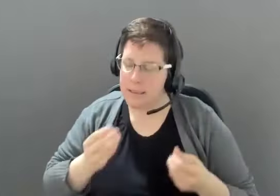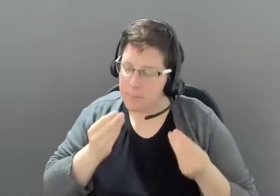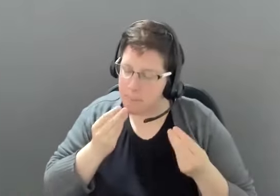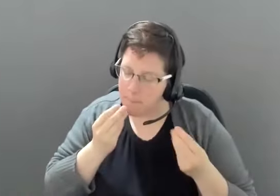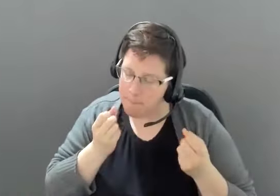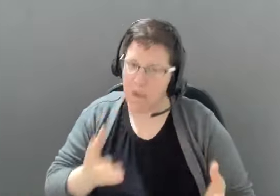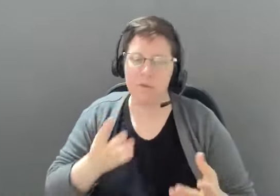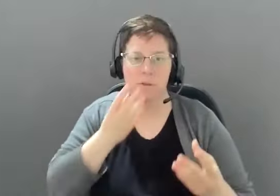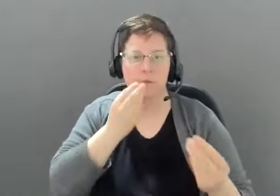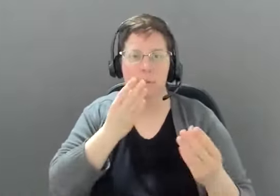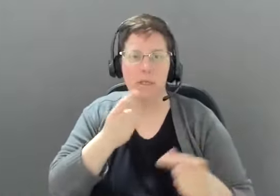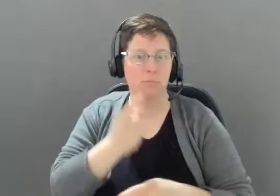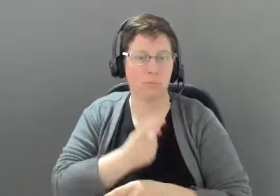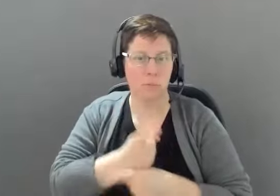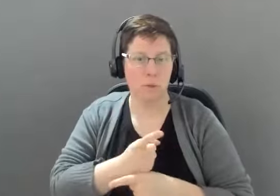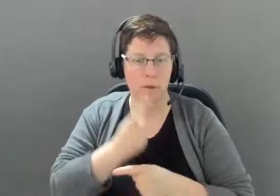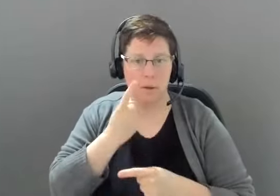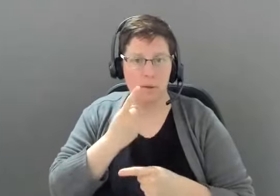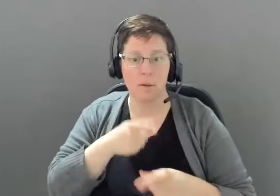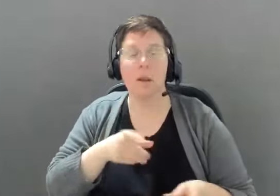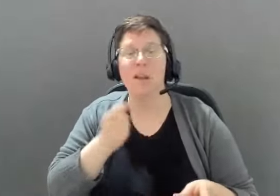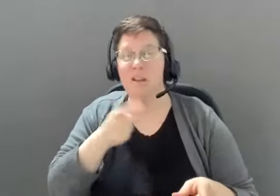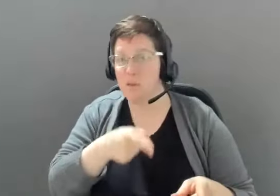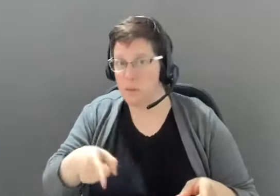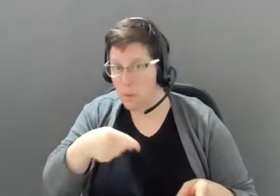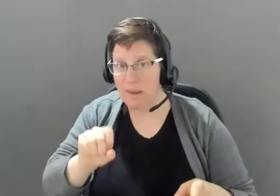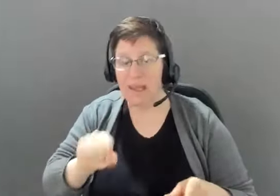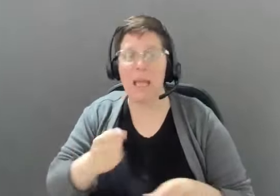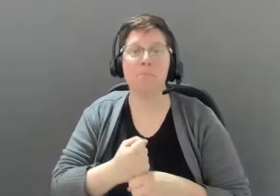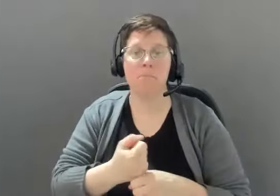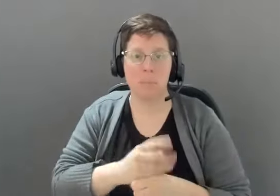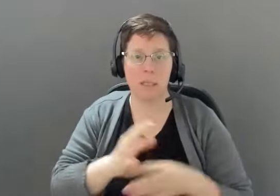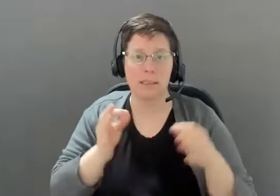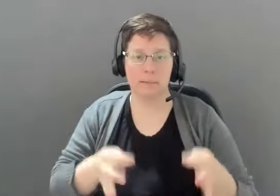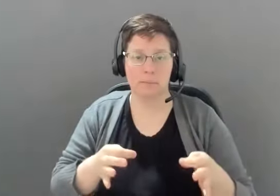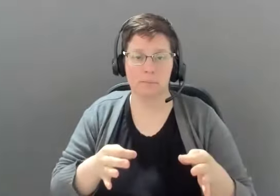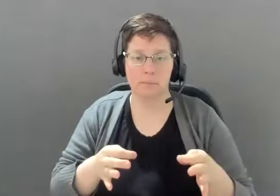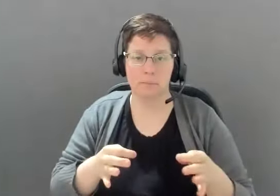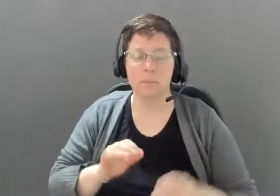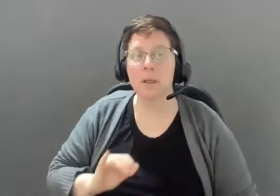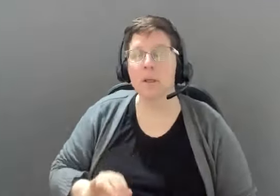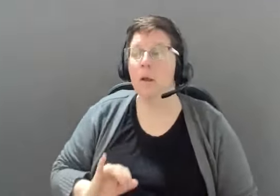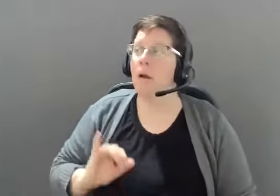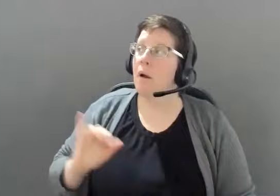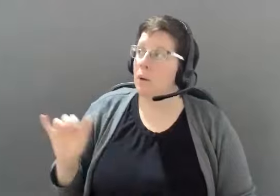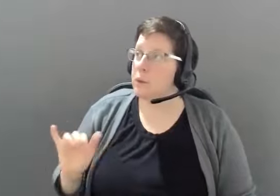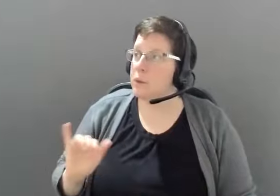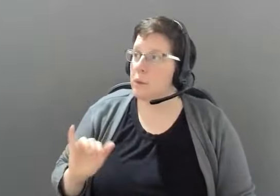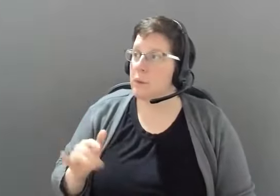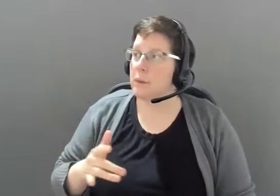can so they can make an informed choice. And again, I think also is, working with that survivor